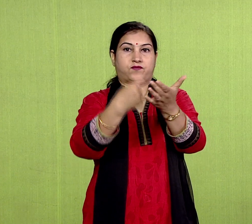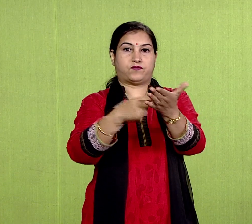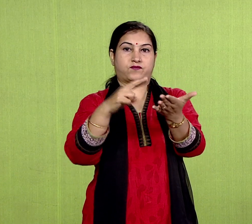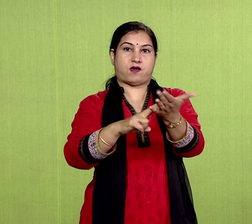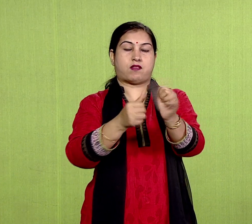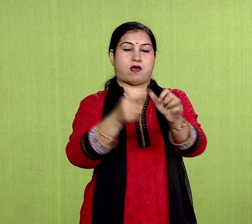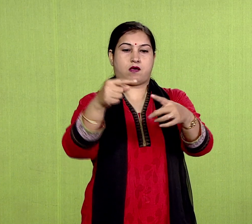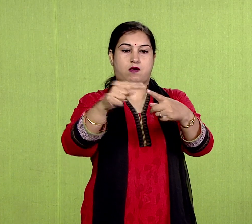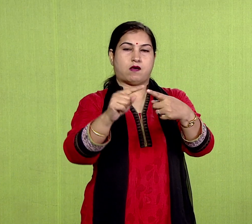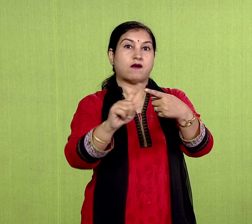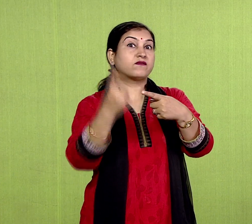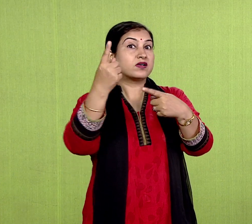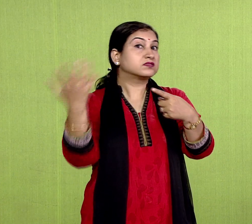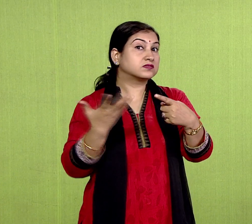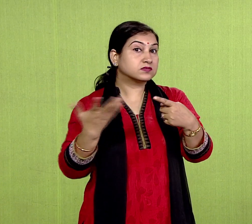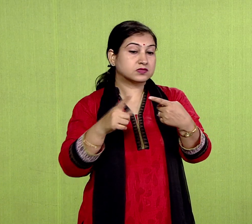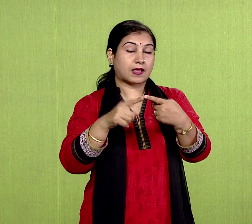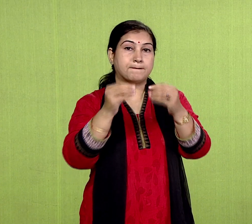The first varna was Brahmanas,